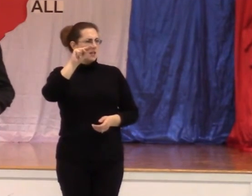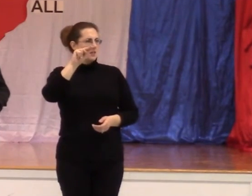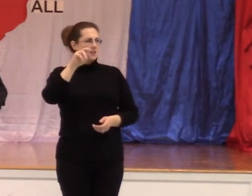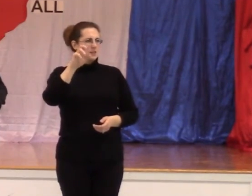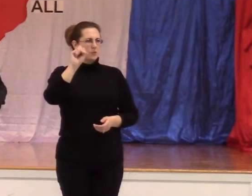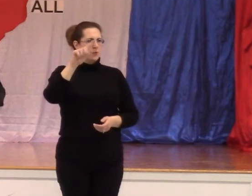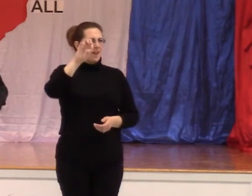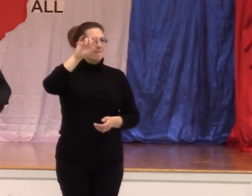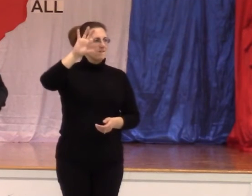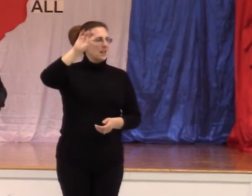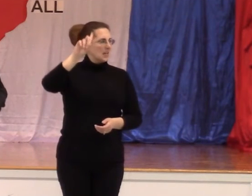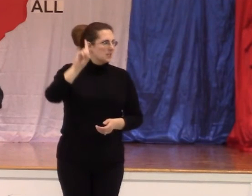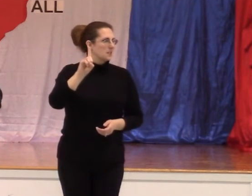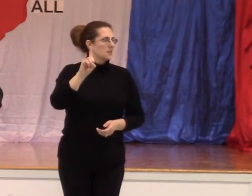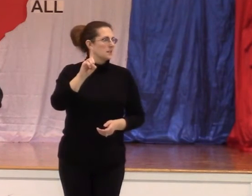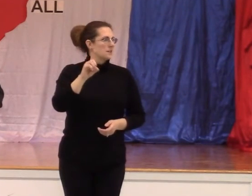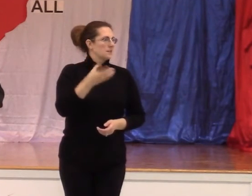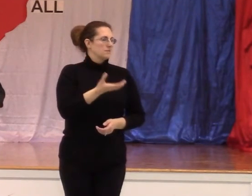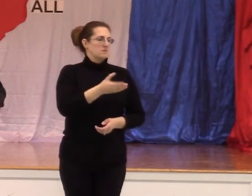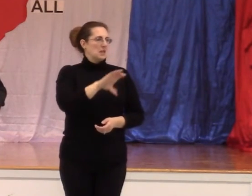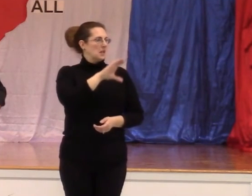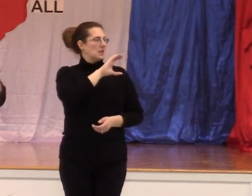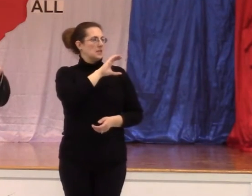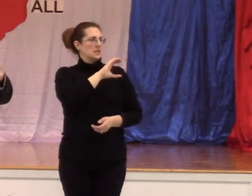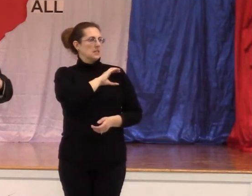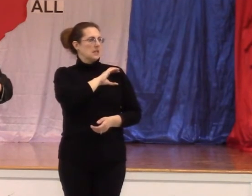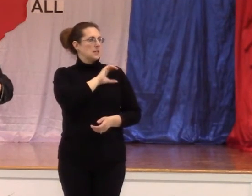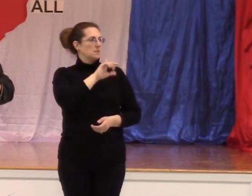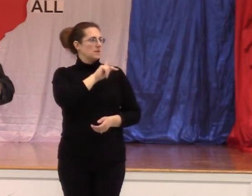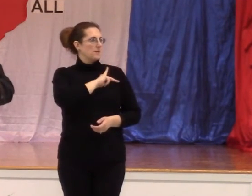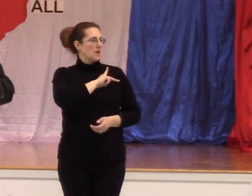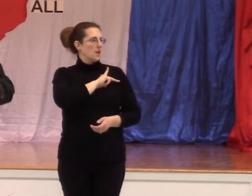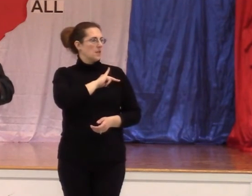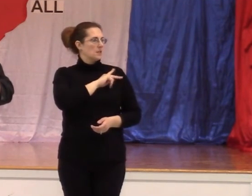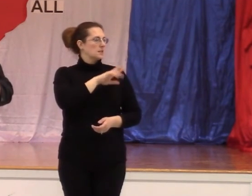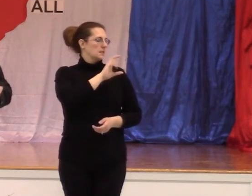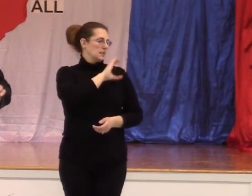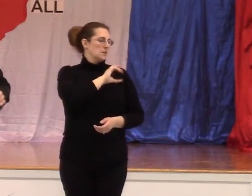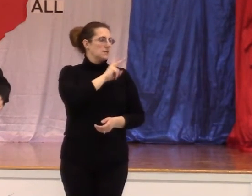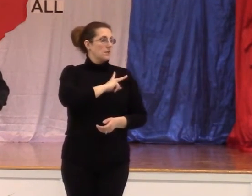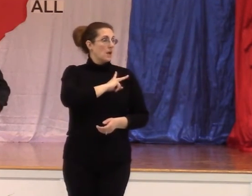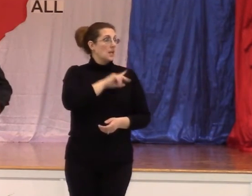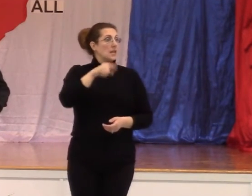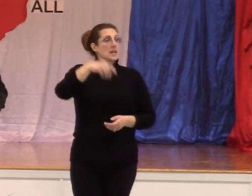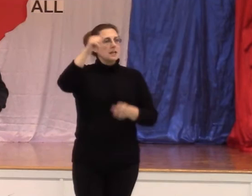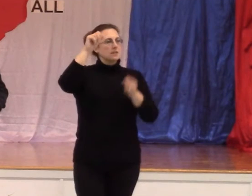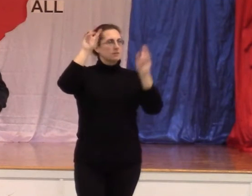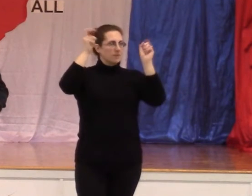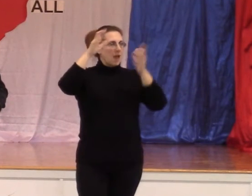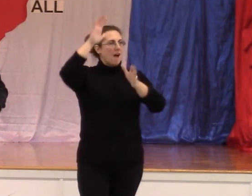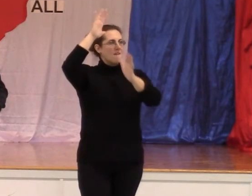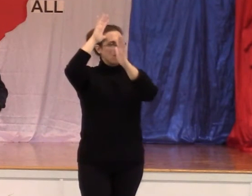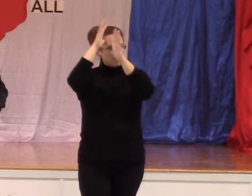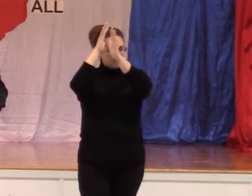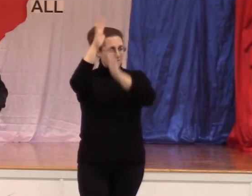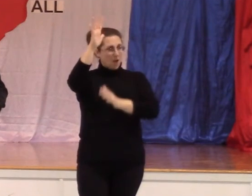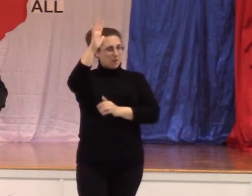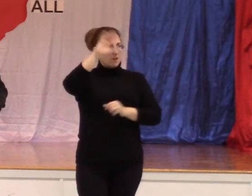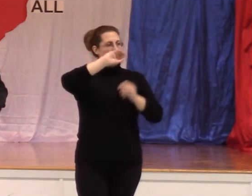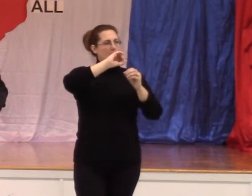he is condemned multiple times in the Confessions. He is one of the fathers of Radical Reformation and so